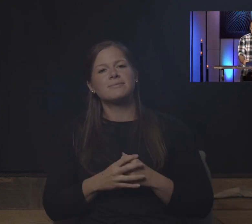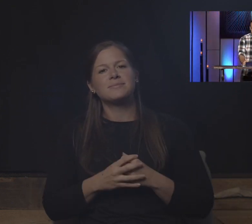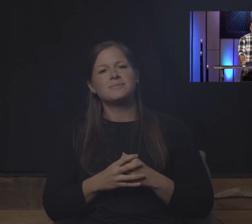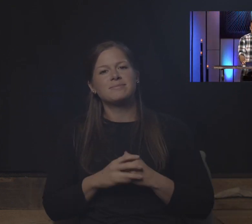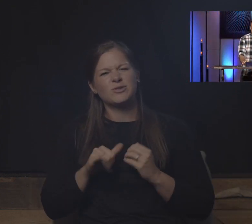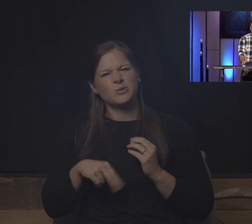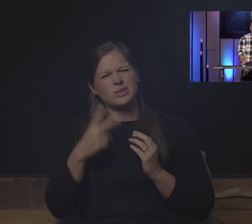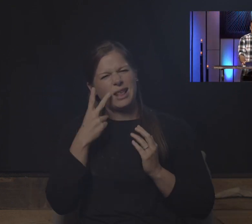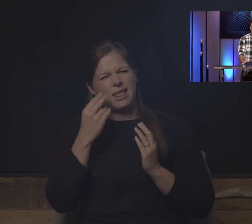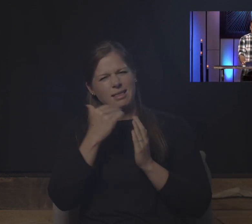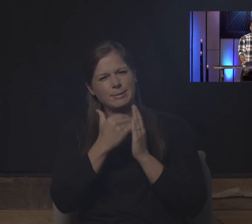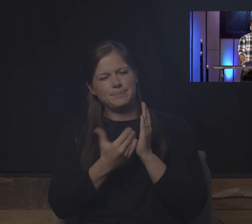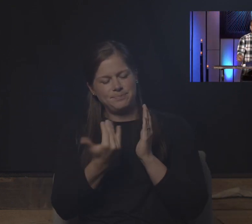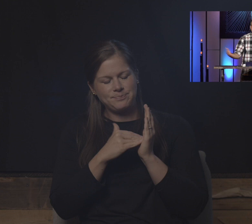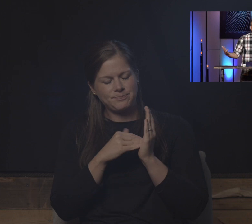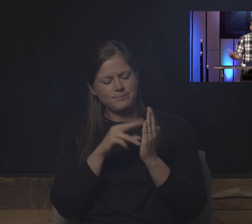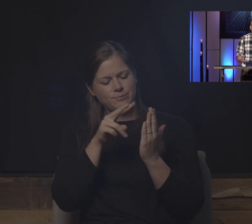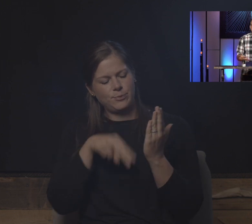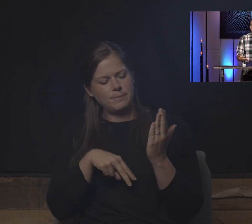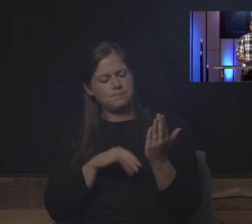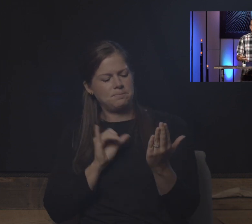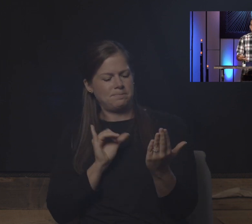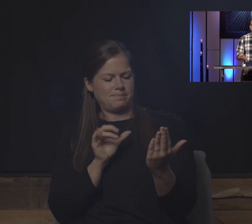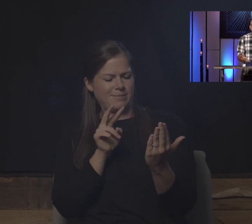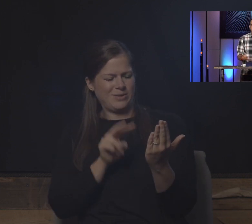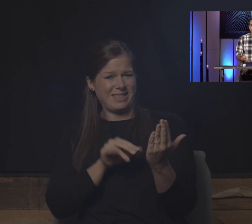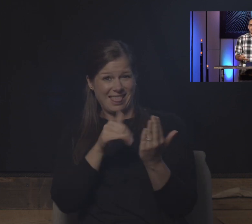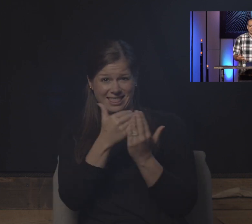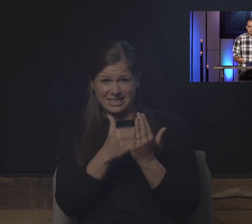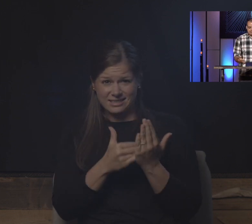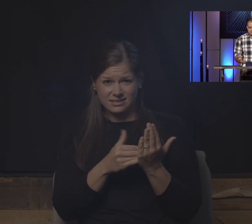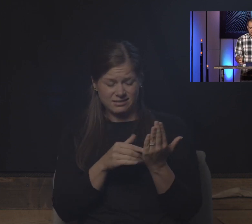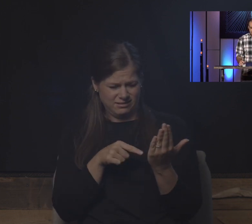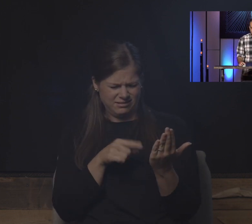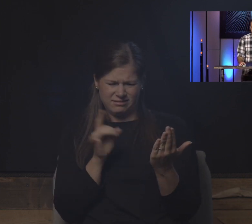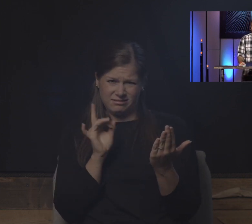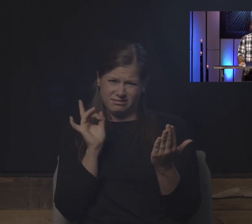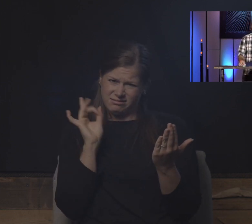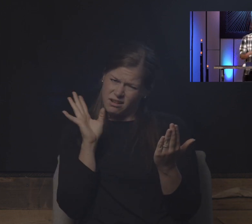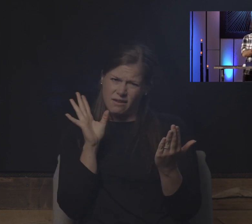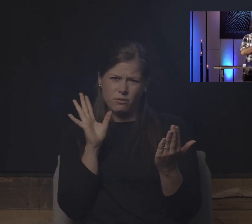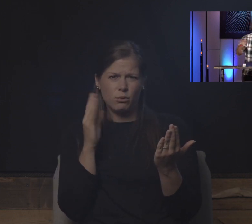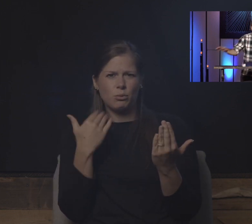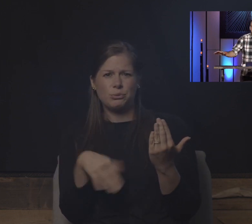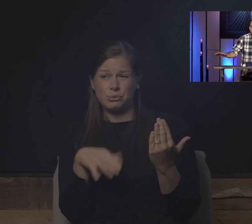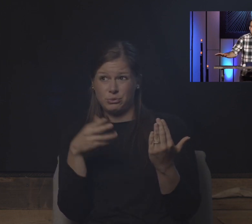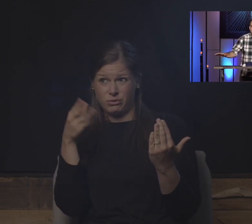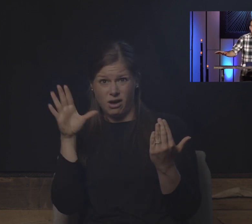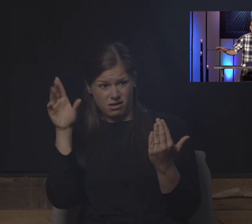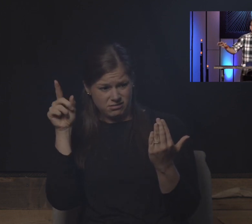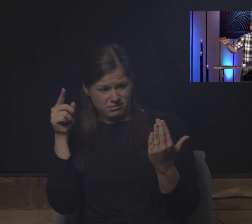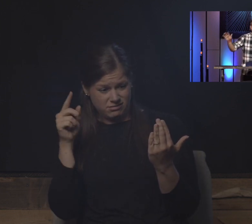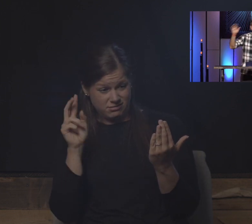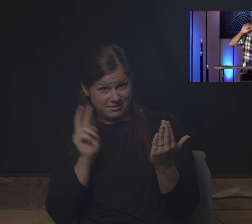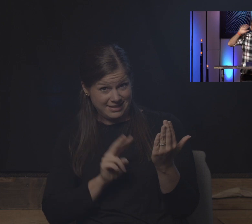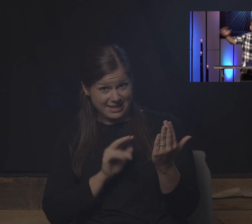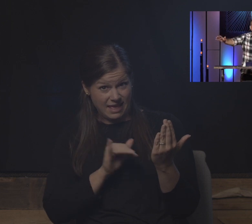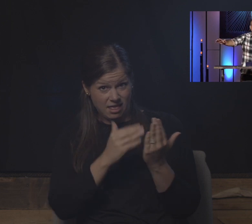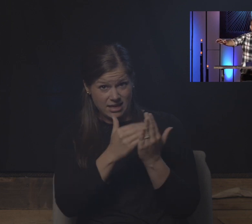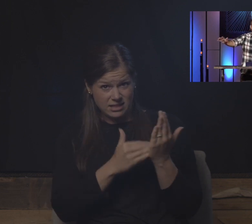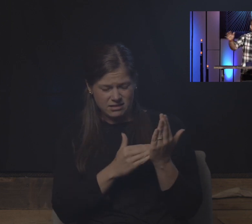again in verse 3. There's nothing attractive about that list to God. That entire list